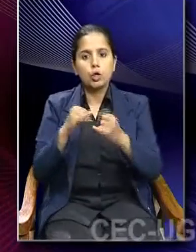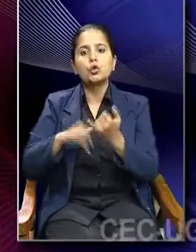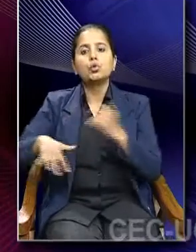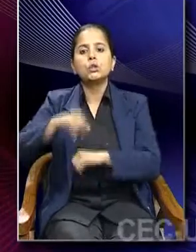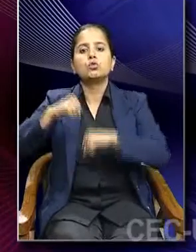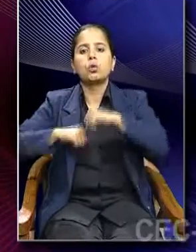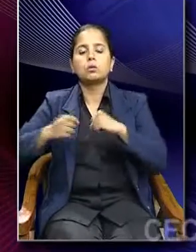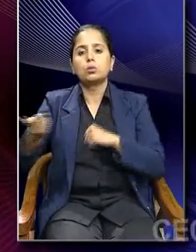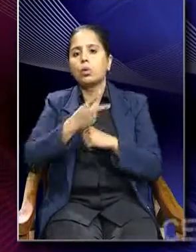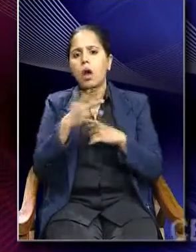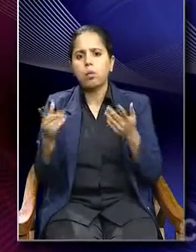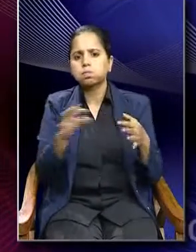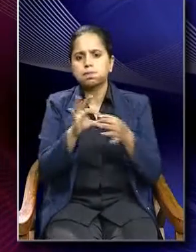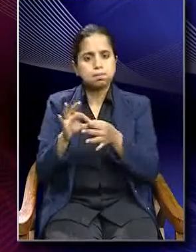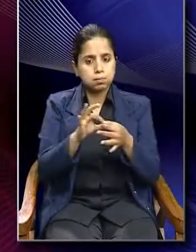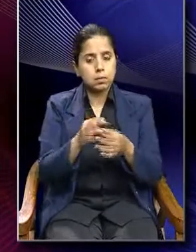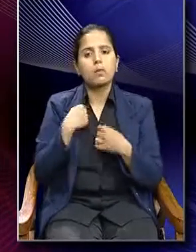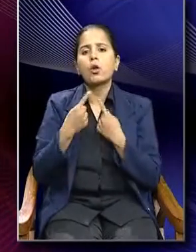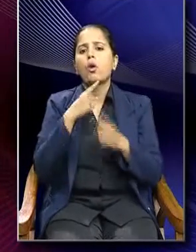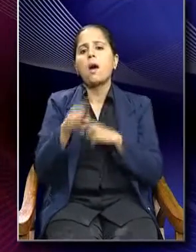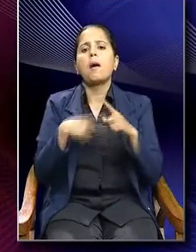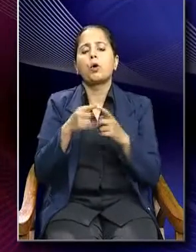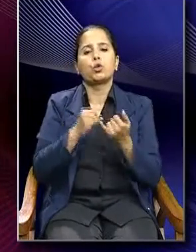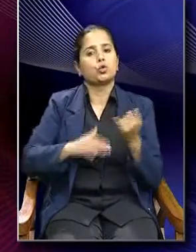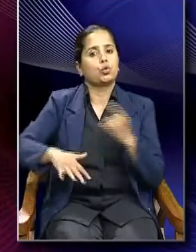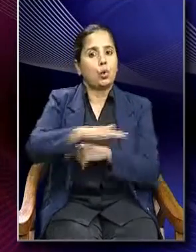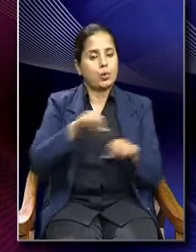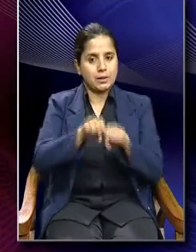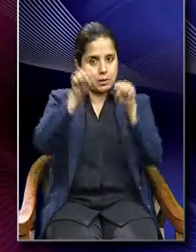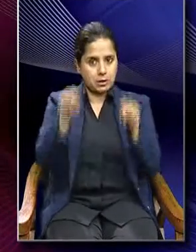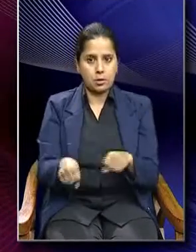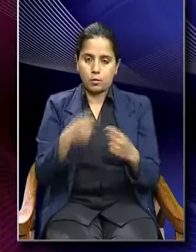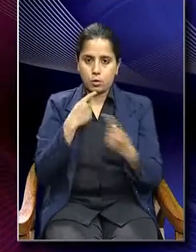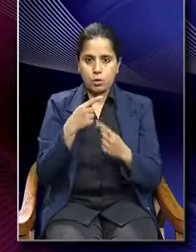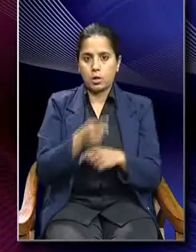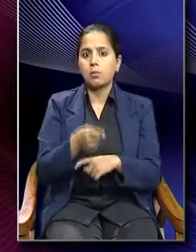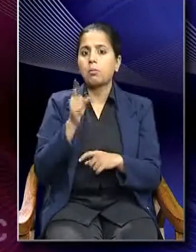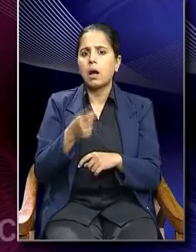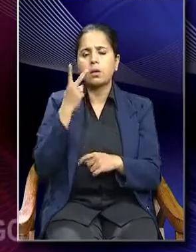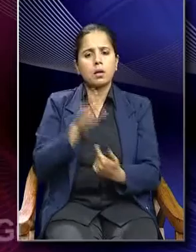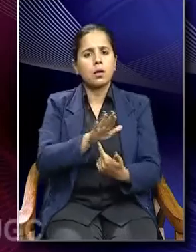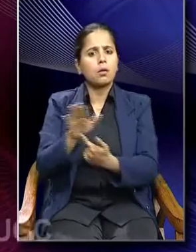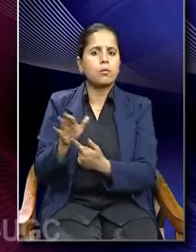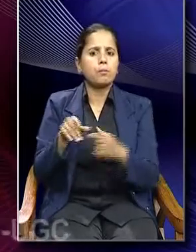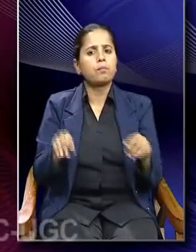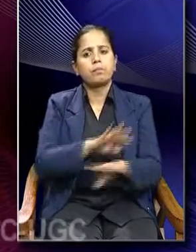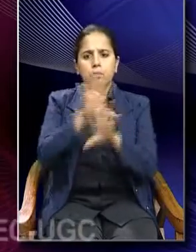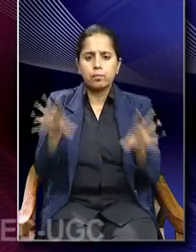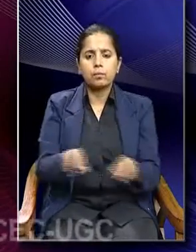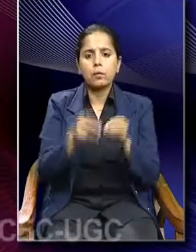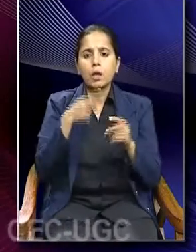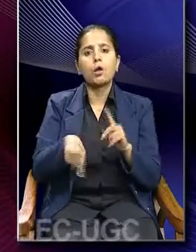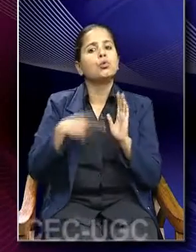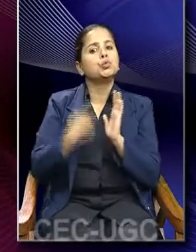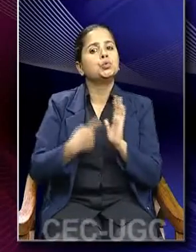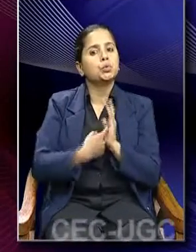structure. So, when we talk about social system, it is manifested through the totality of